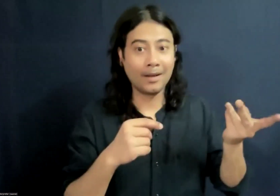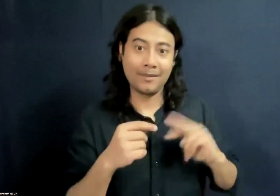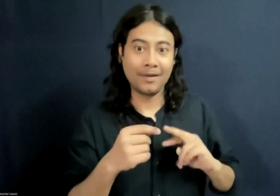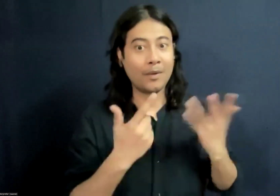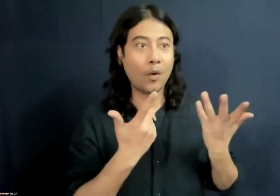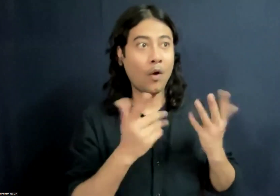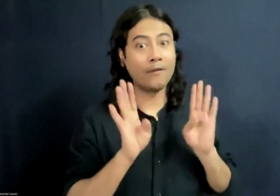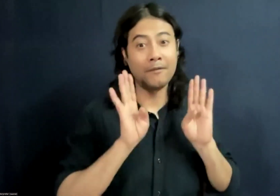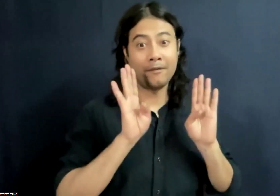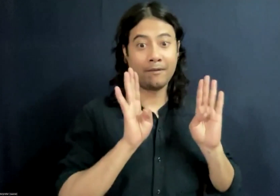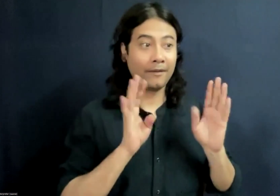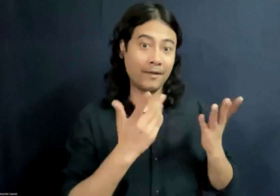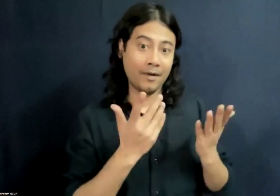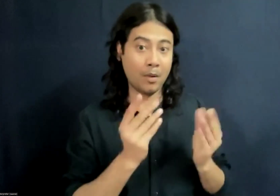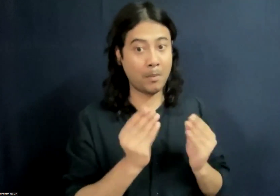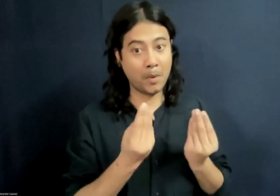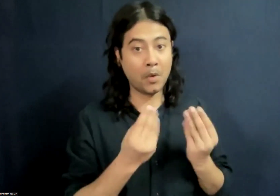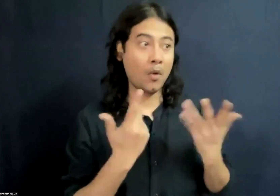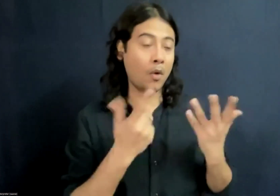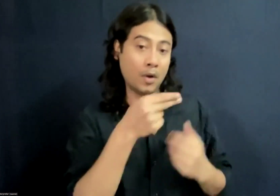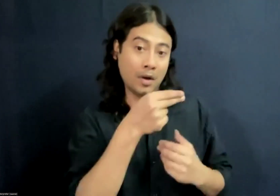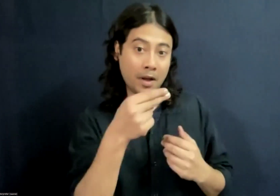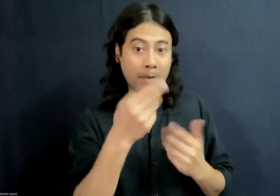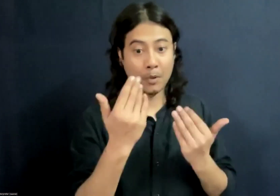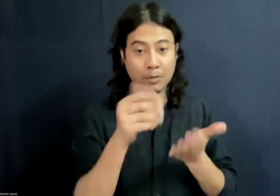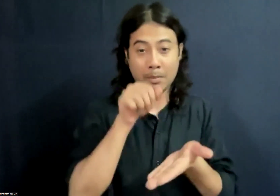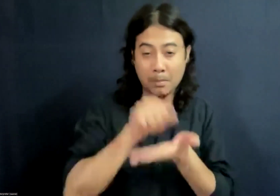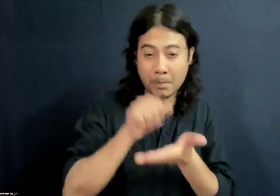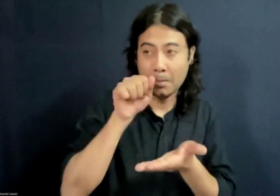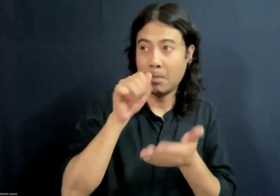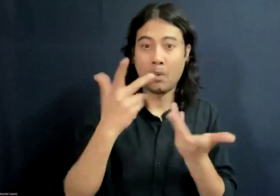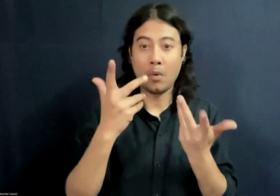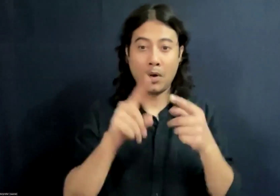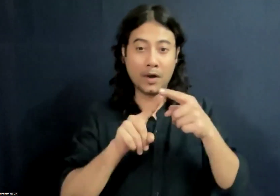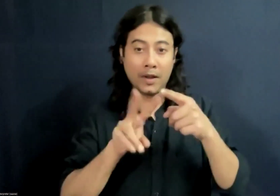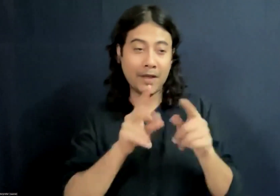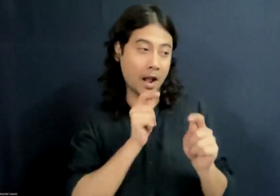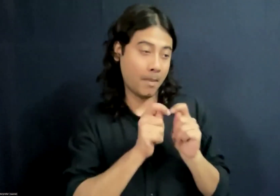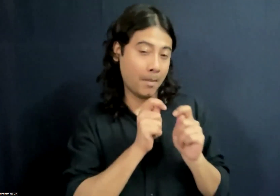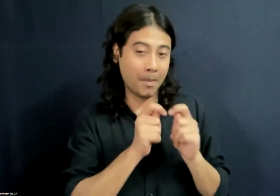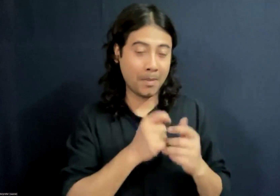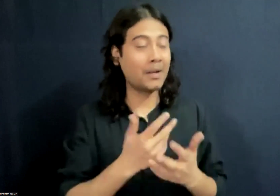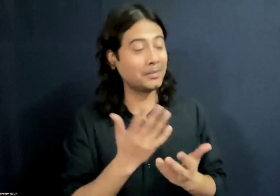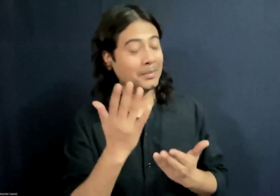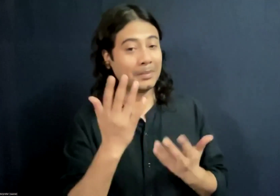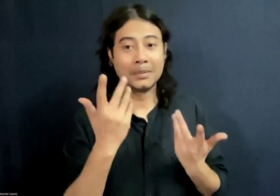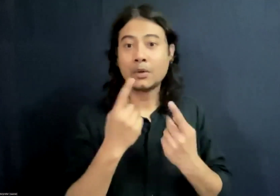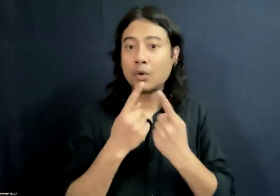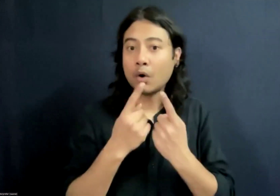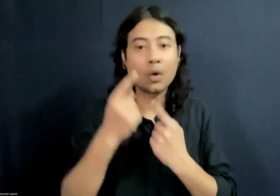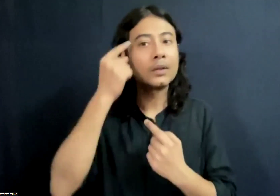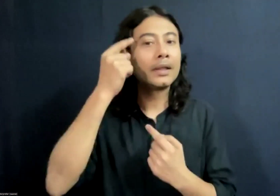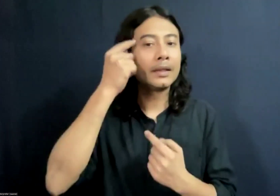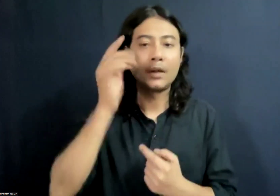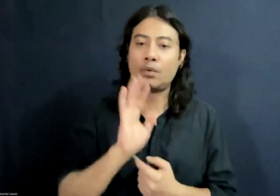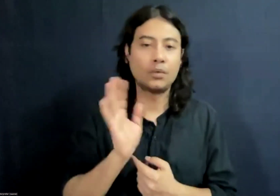published in some magazine or newspaper or on television because I'm giving charity. So, and when